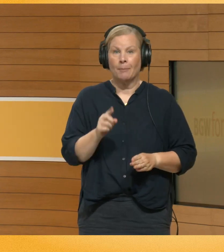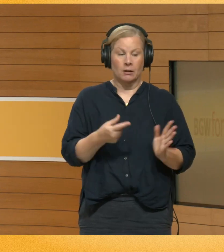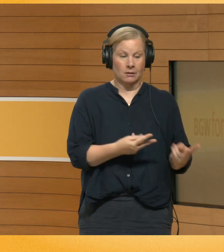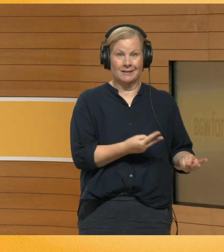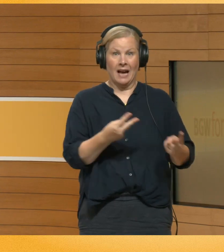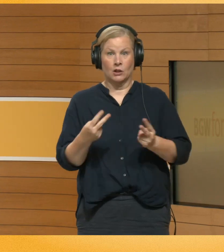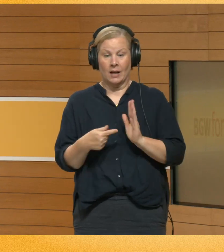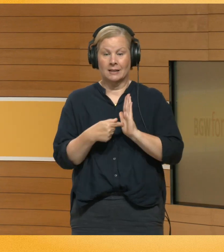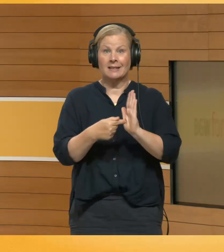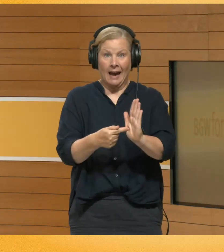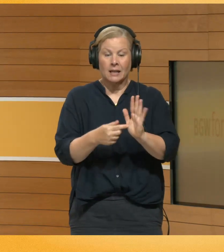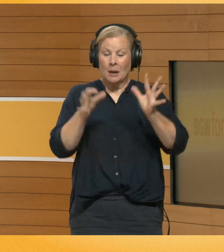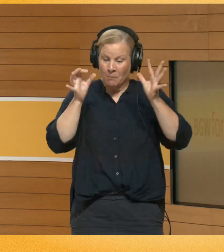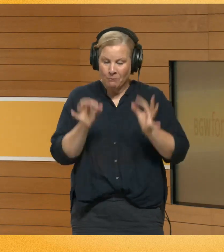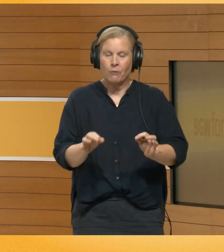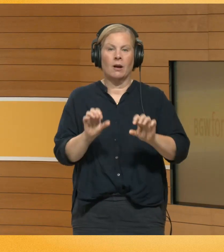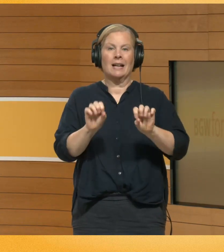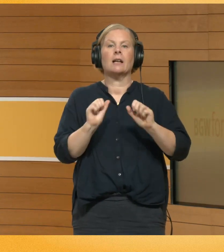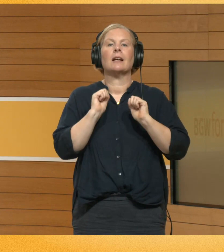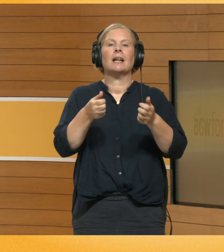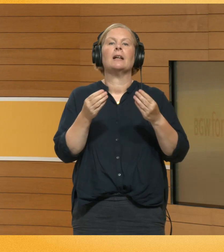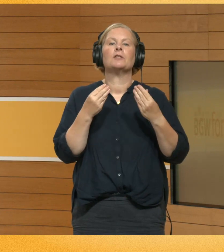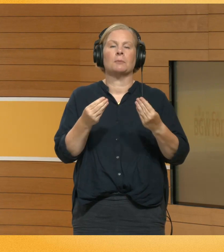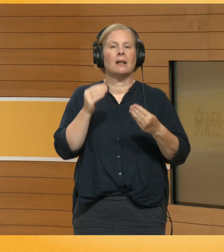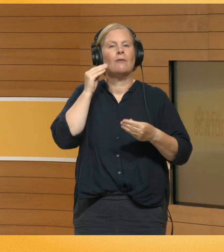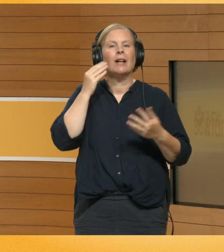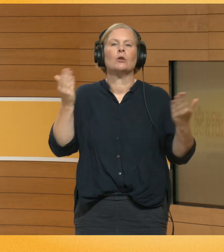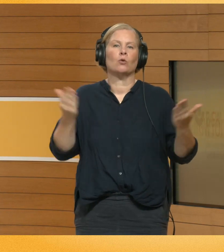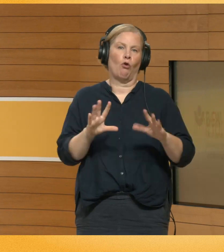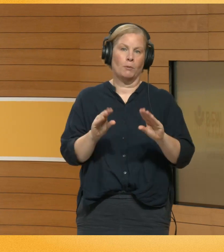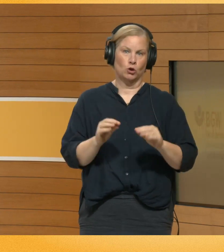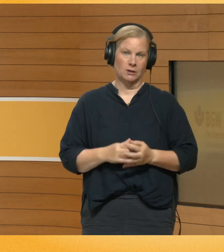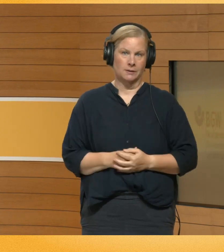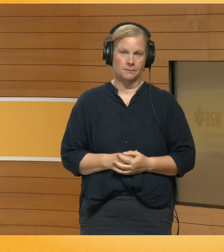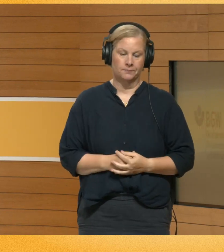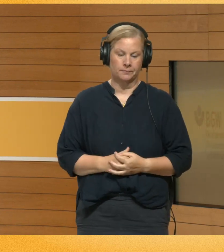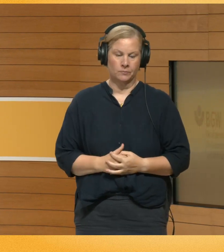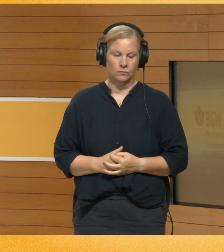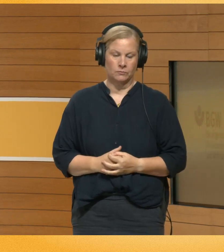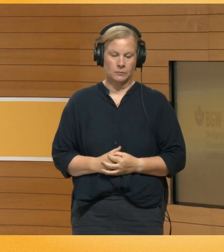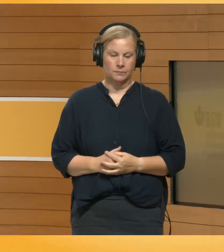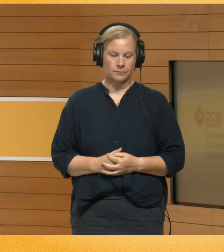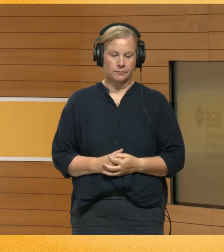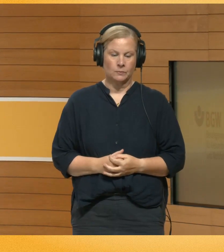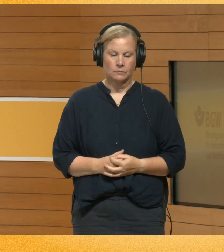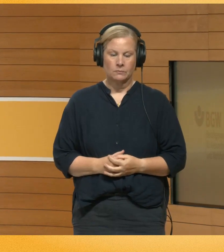But based on the transfer, it is explained how you can make use of aids.